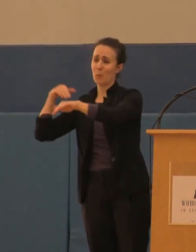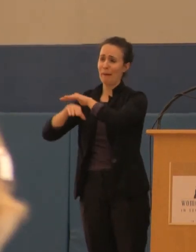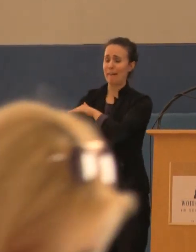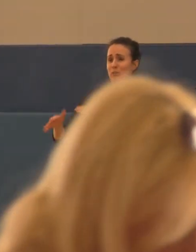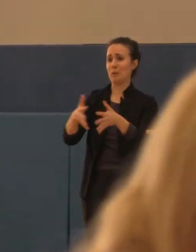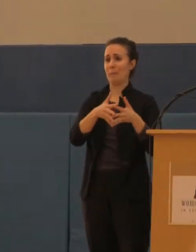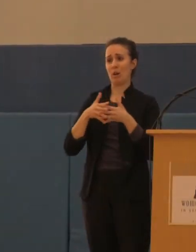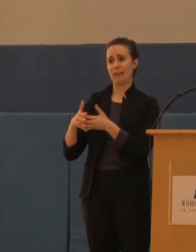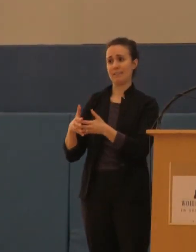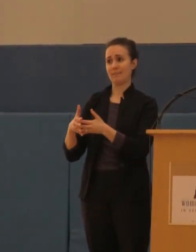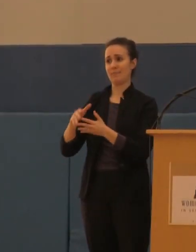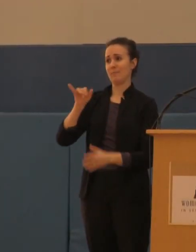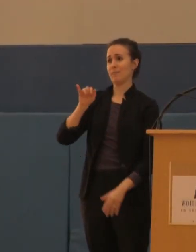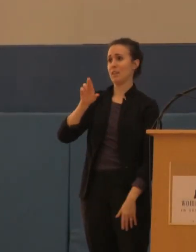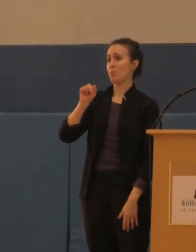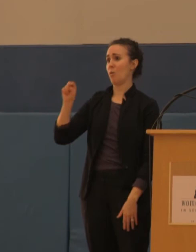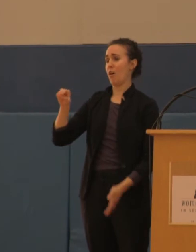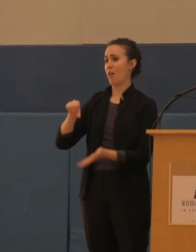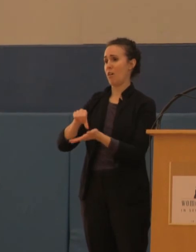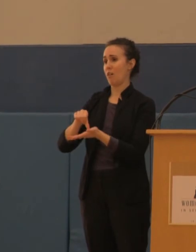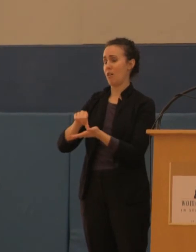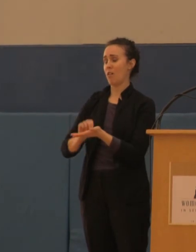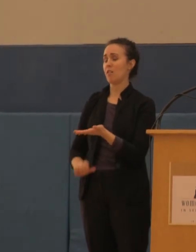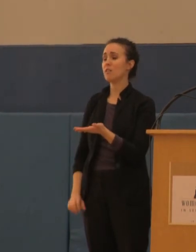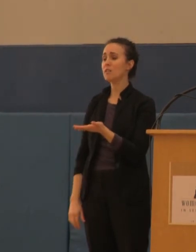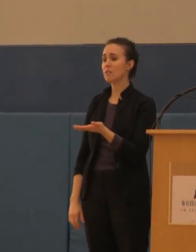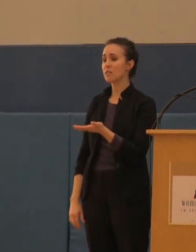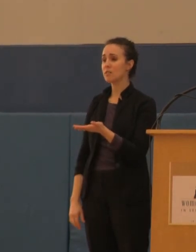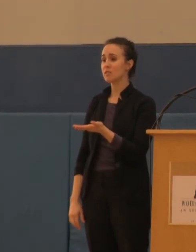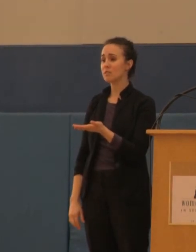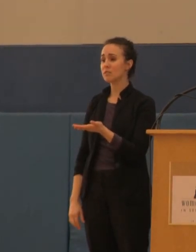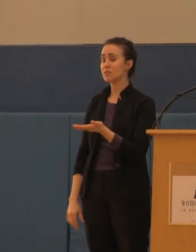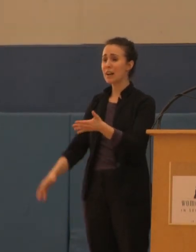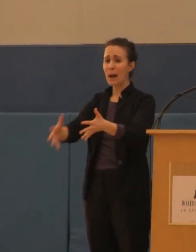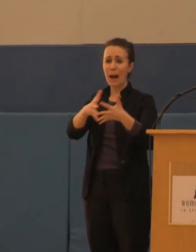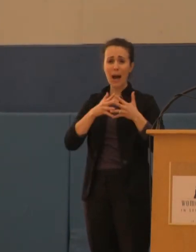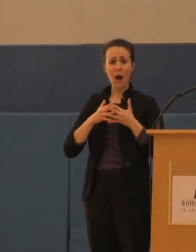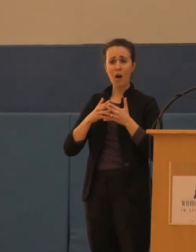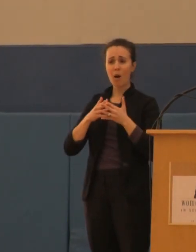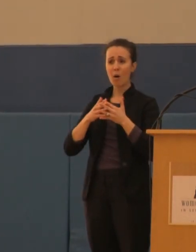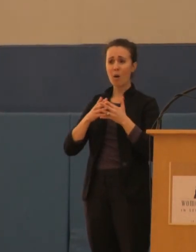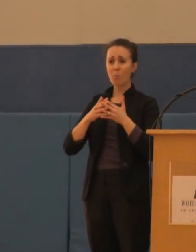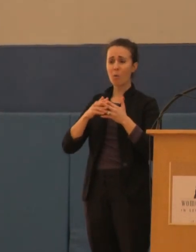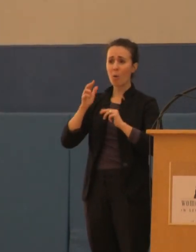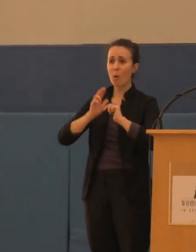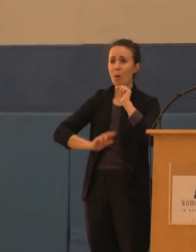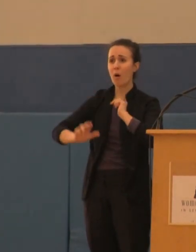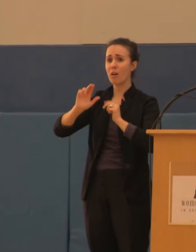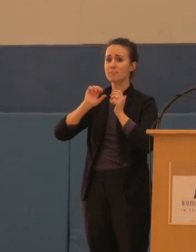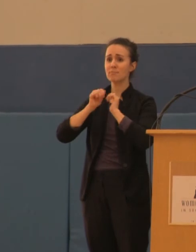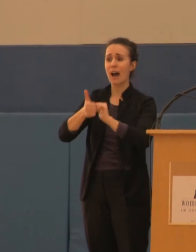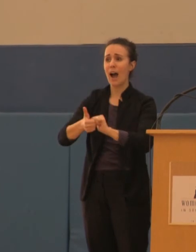country, Iran. Our great America is built on immigrant and